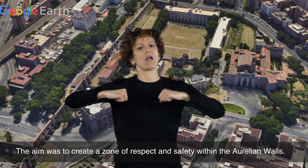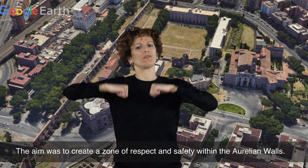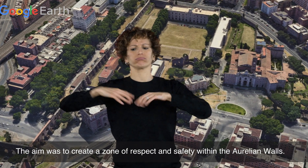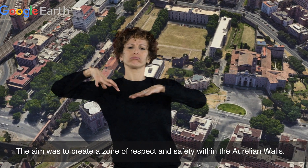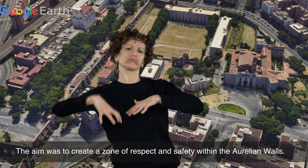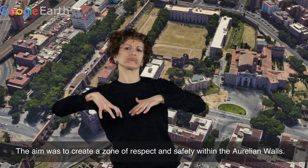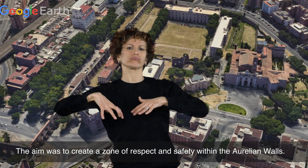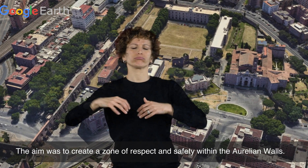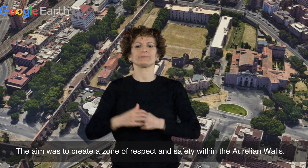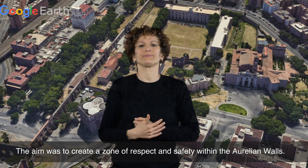walls.